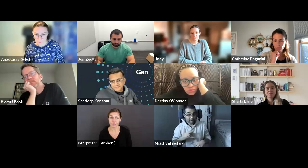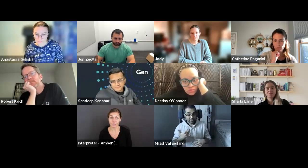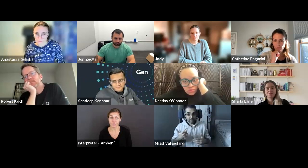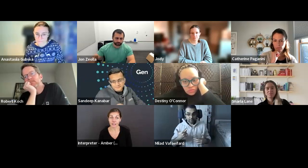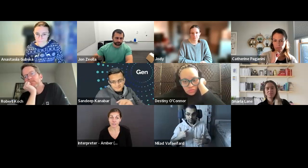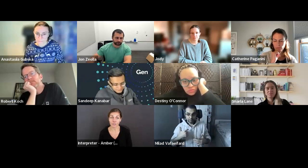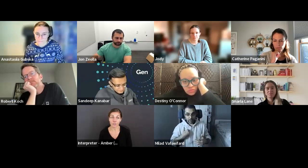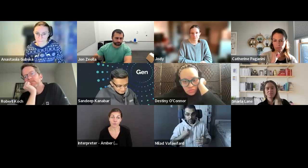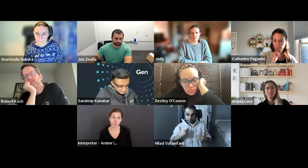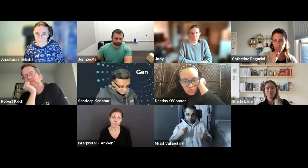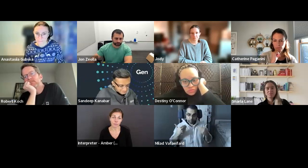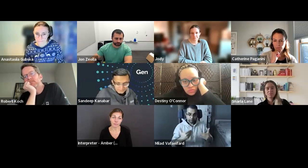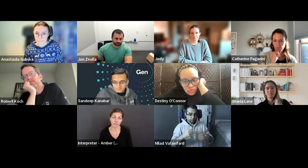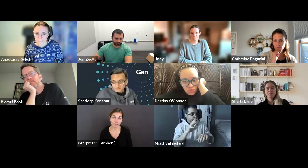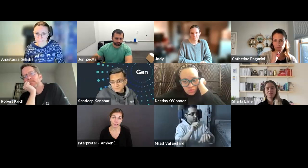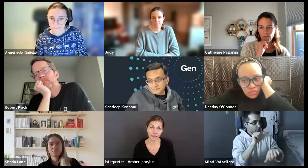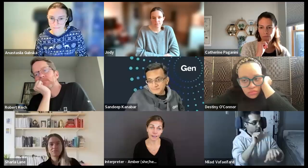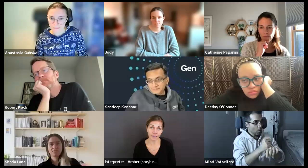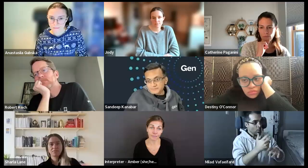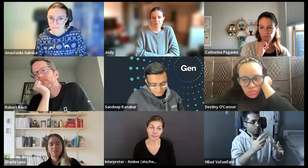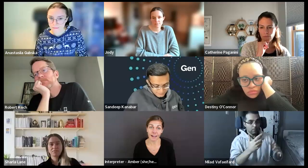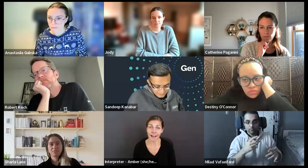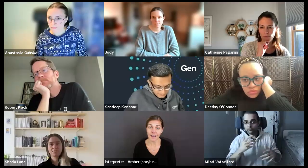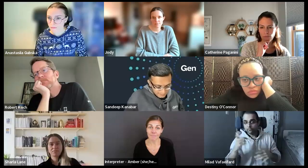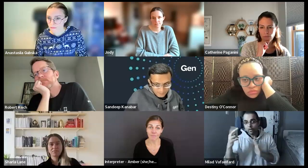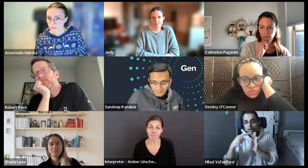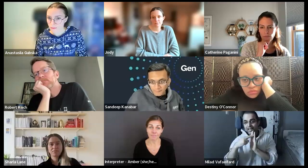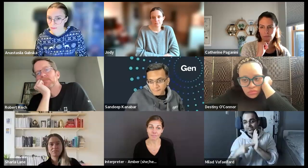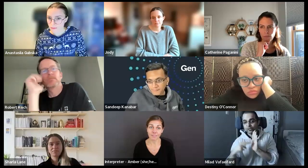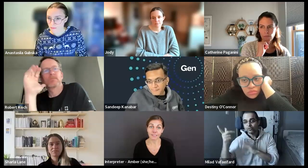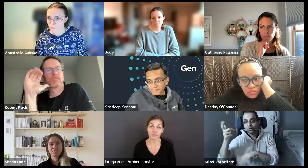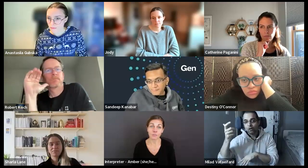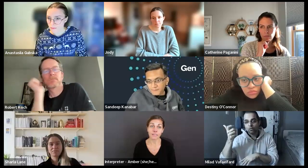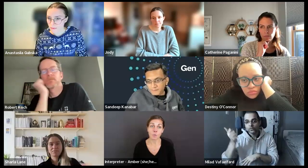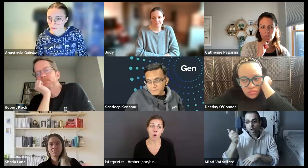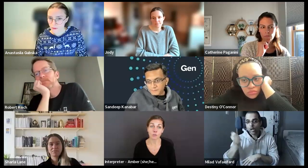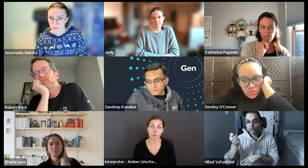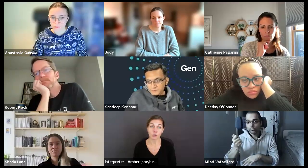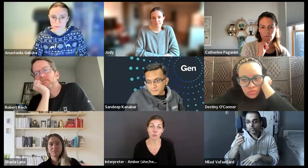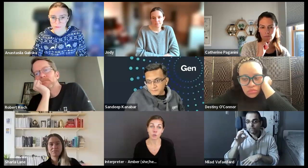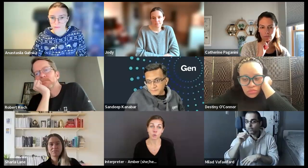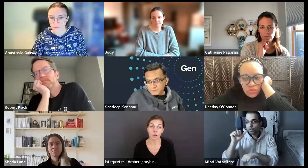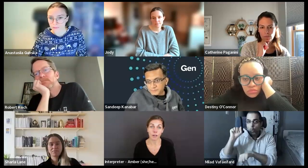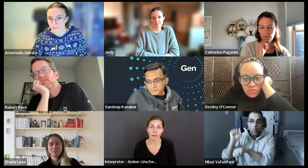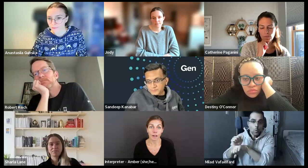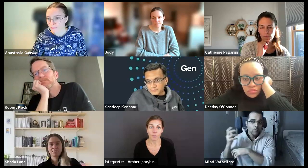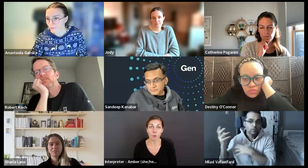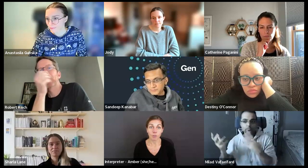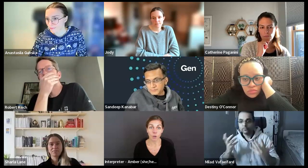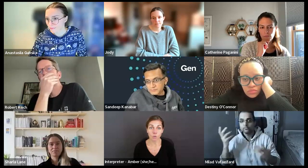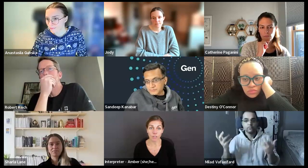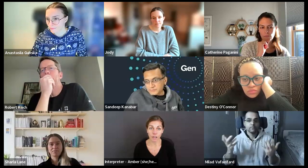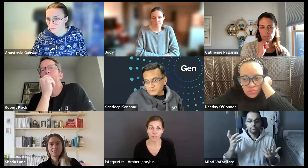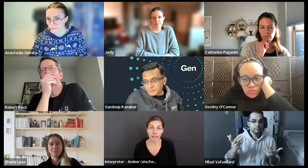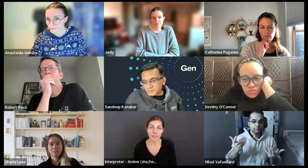hotel that's not super expensive. And I didn't really want to book